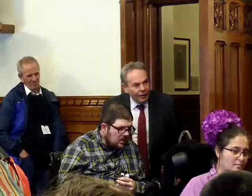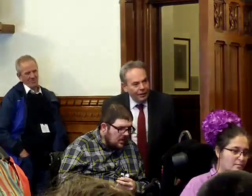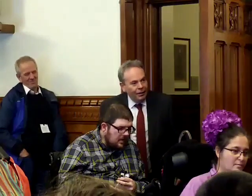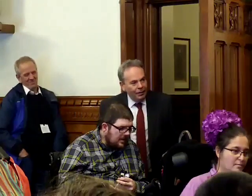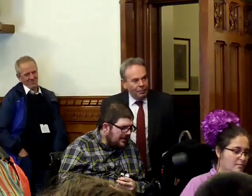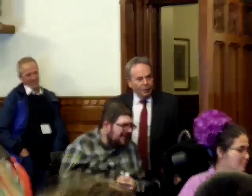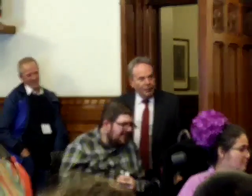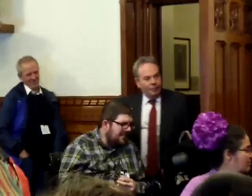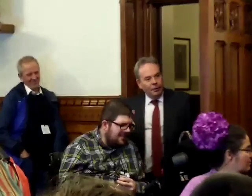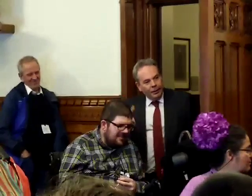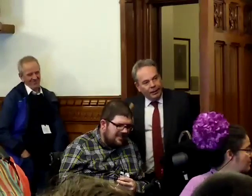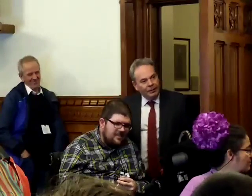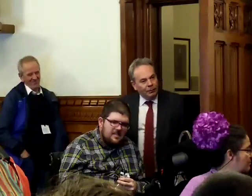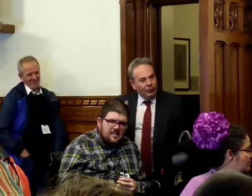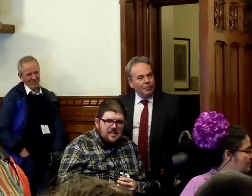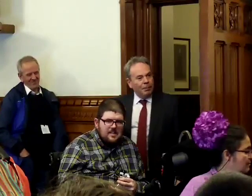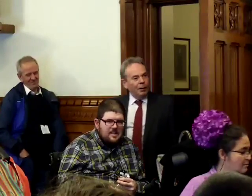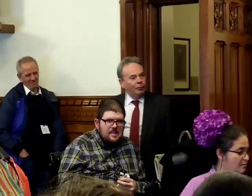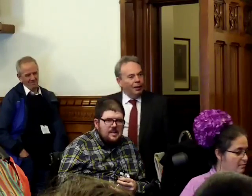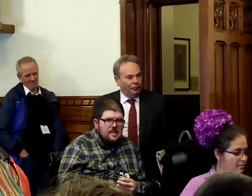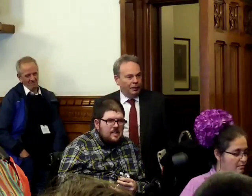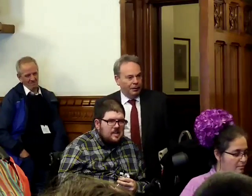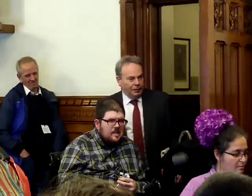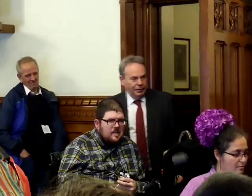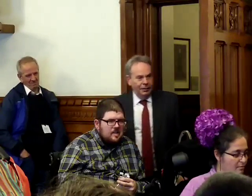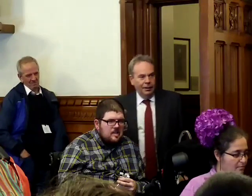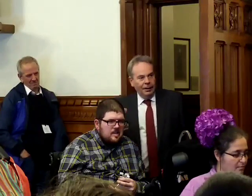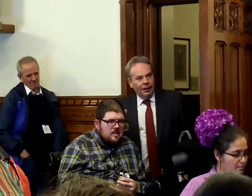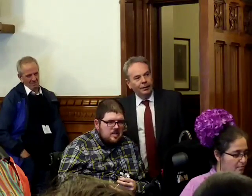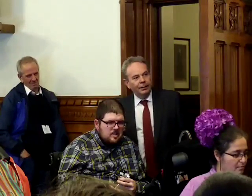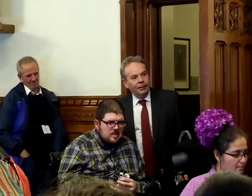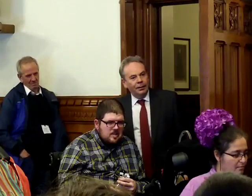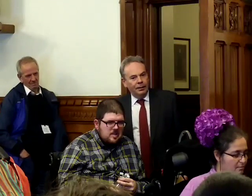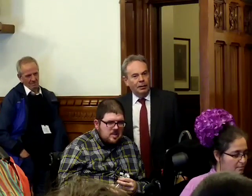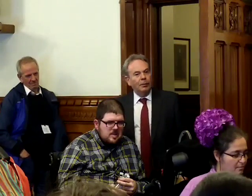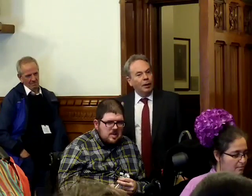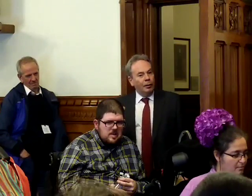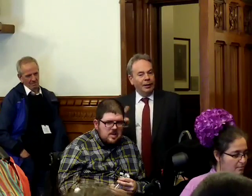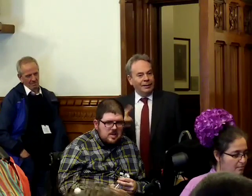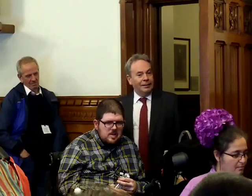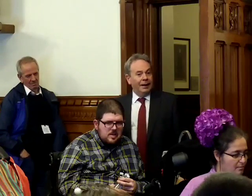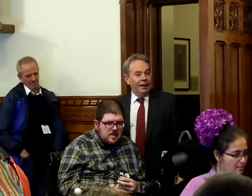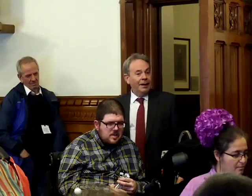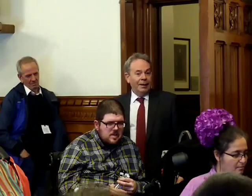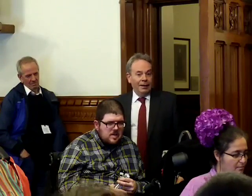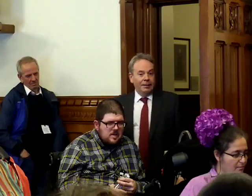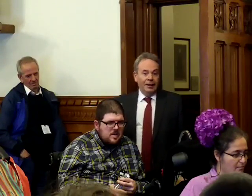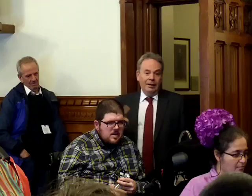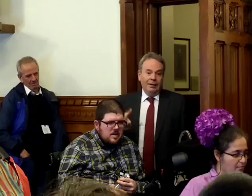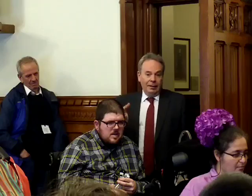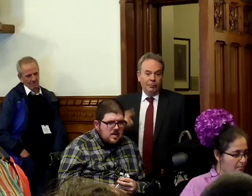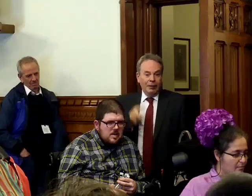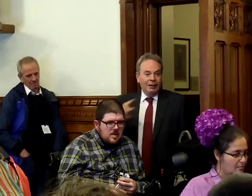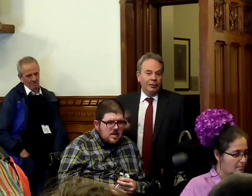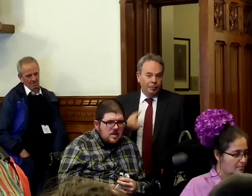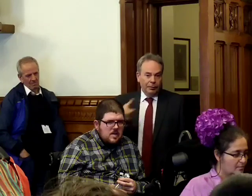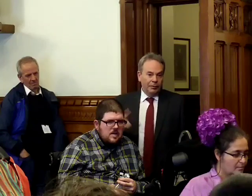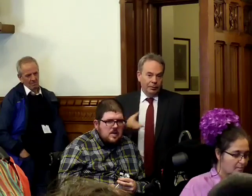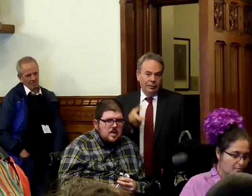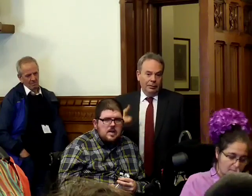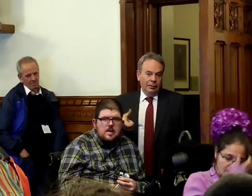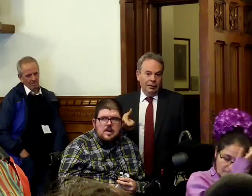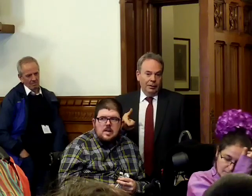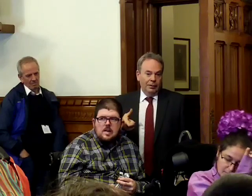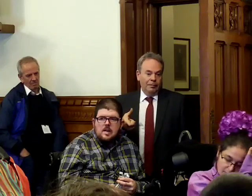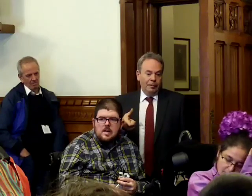on everything, but he's a very powerful advocate. And coming along here today has